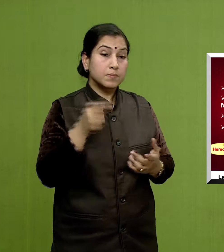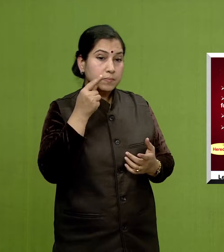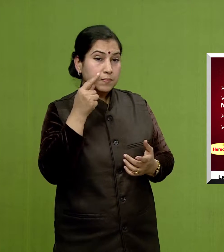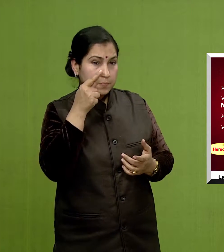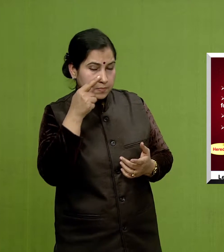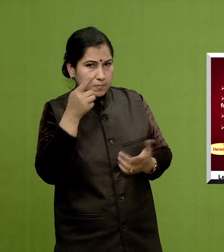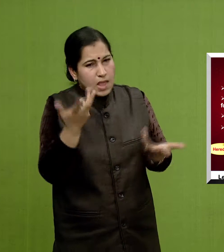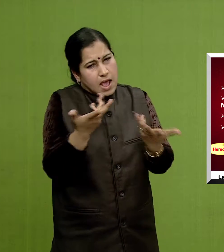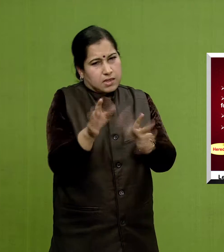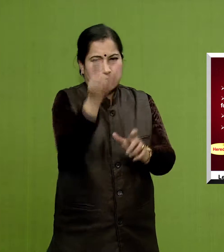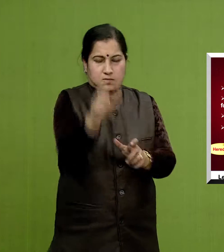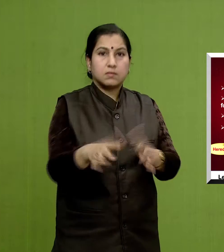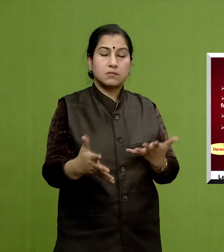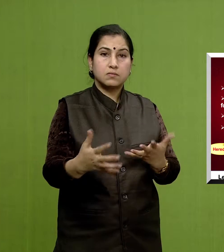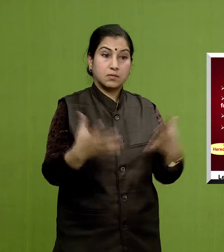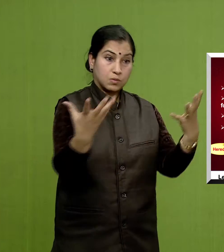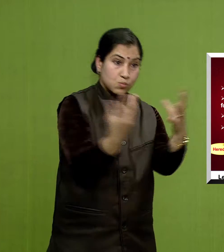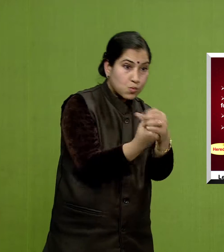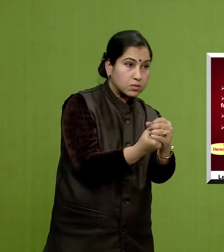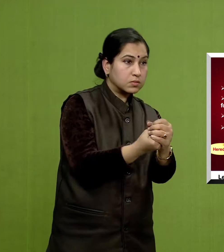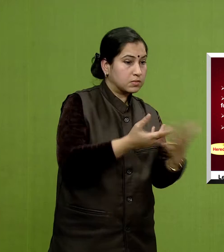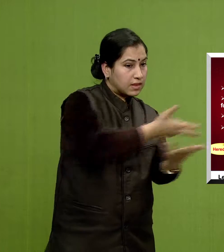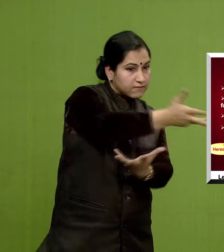she interacts with the environment.